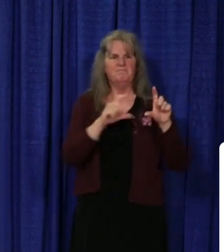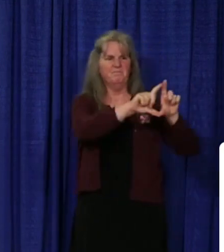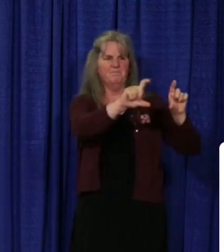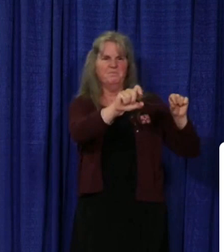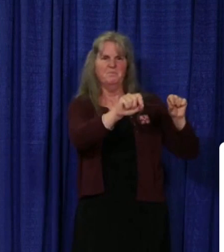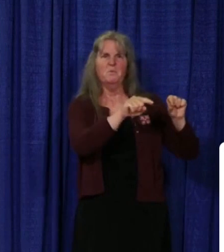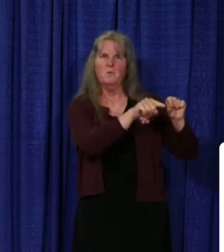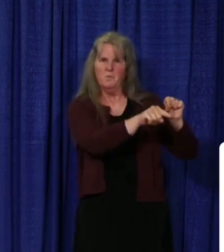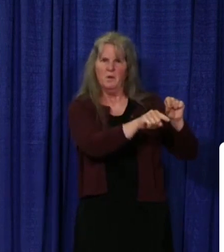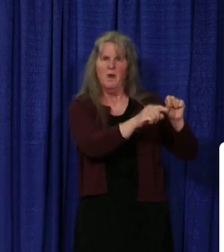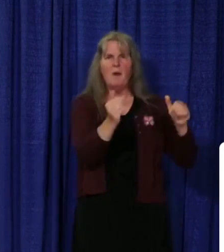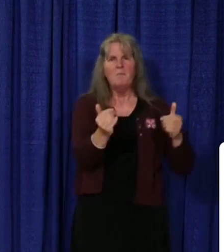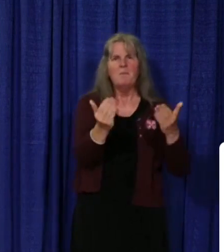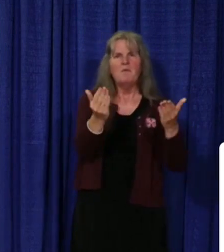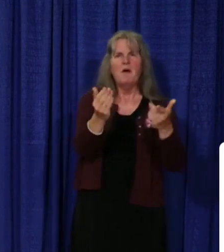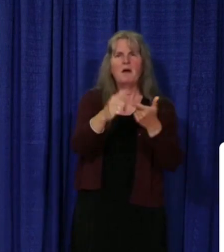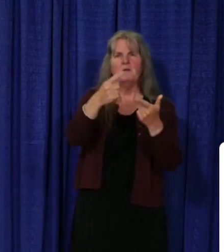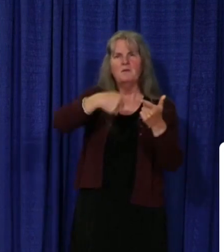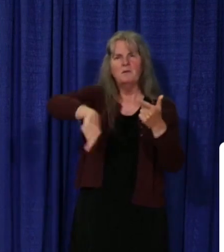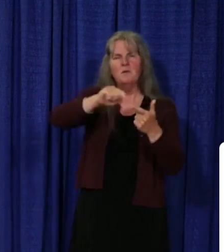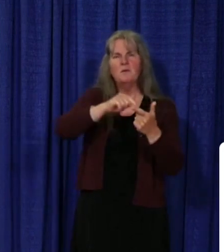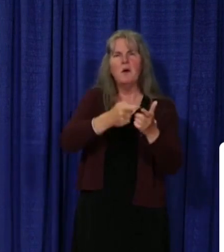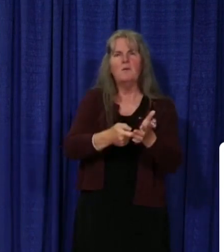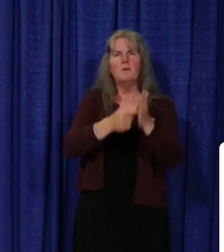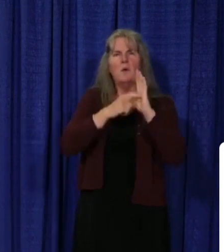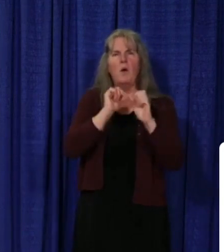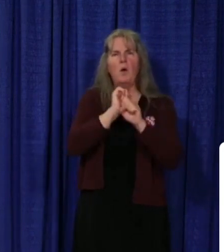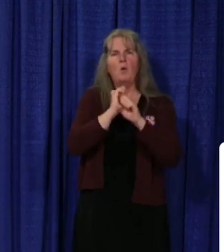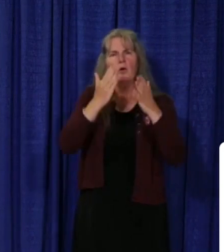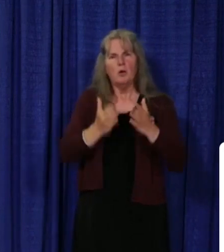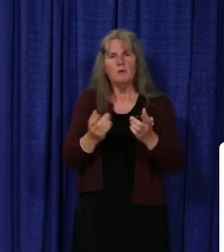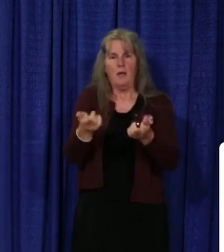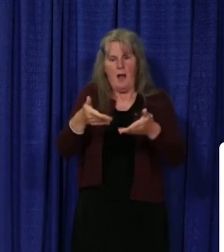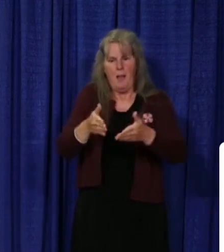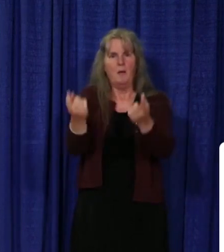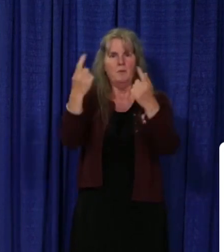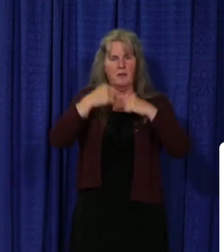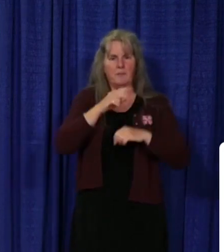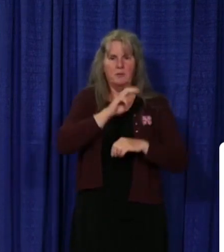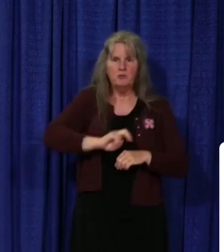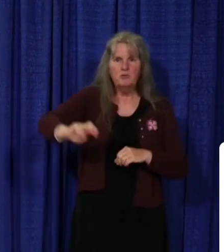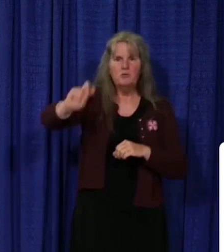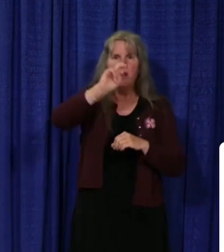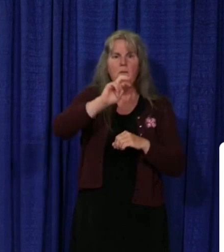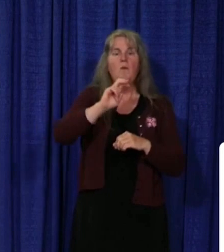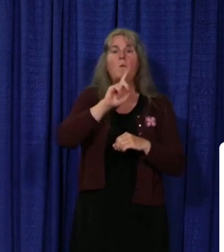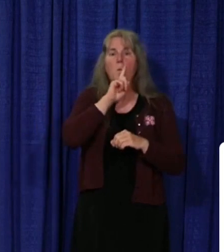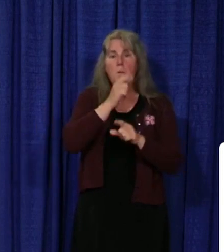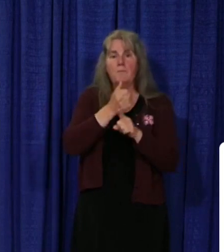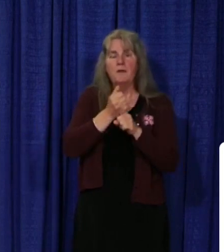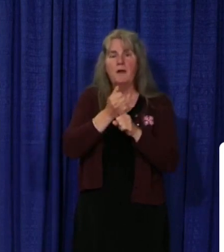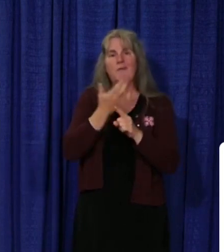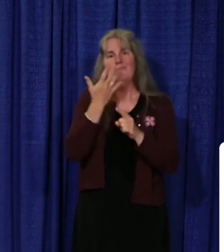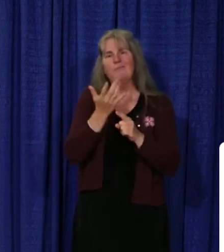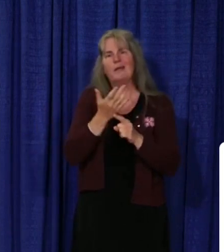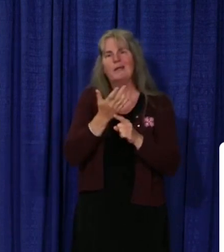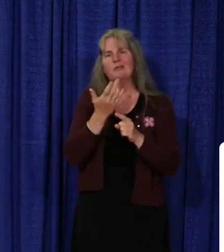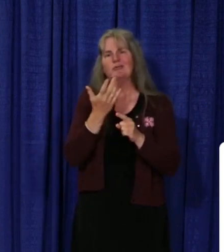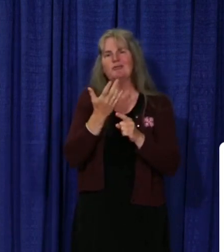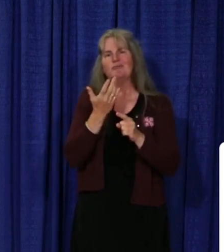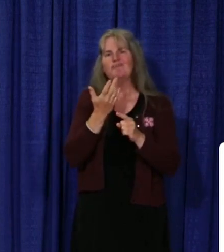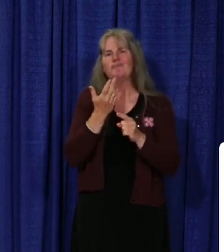to, and these will be provided to critical service providers and travelers who have completed their